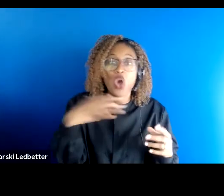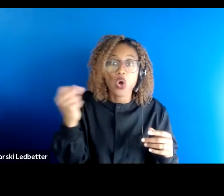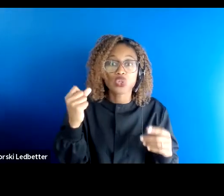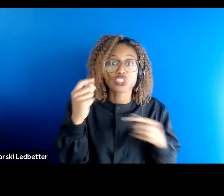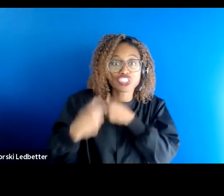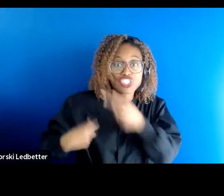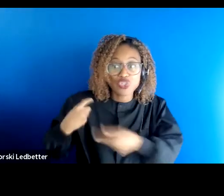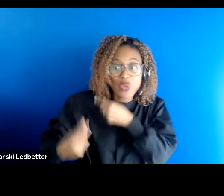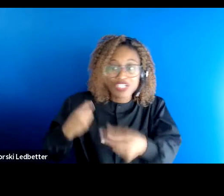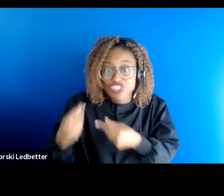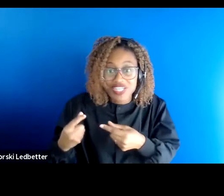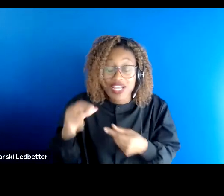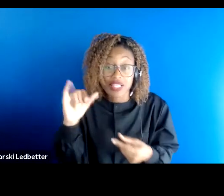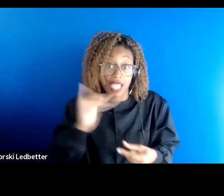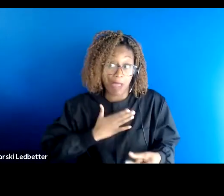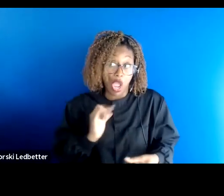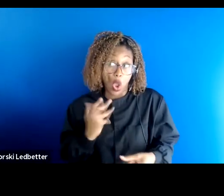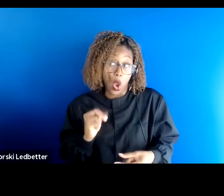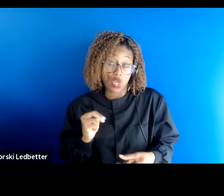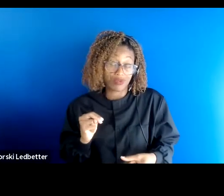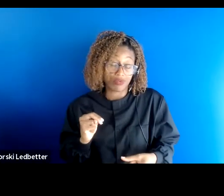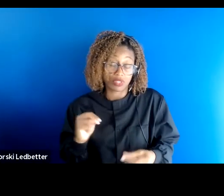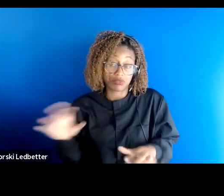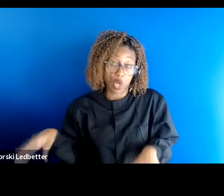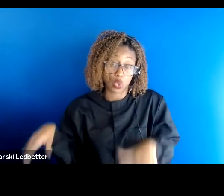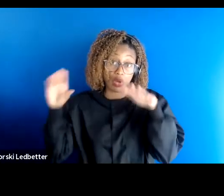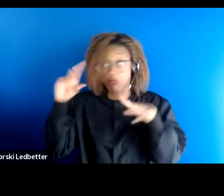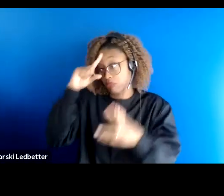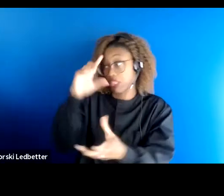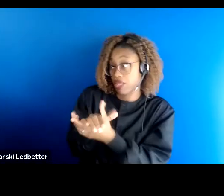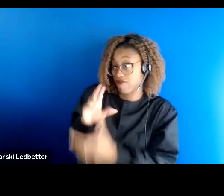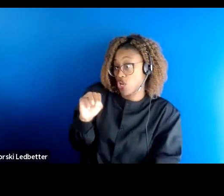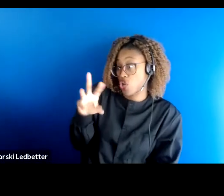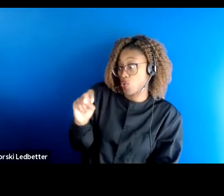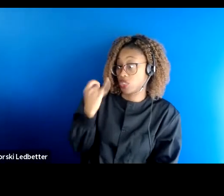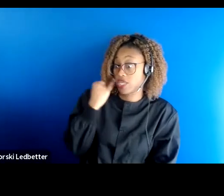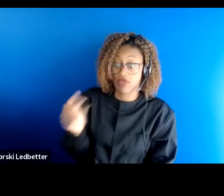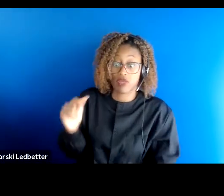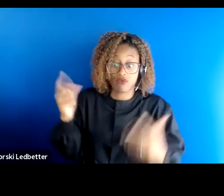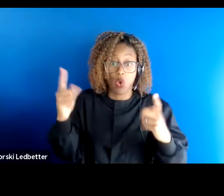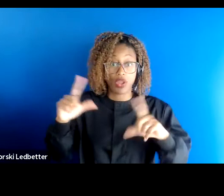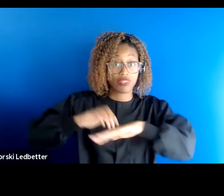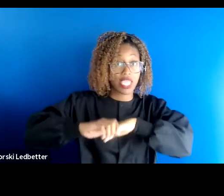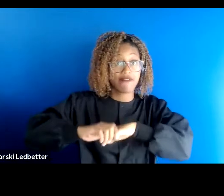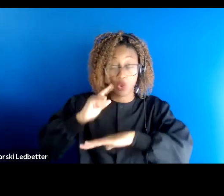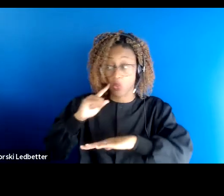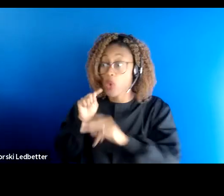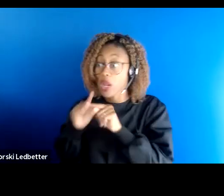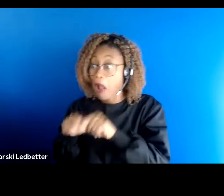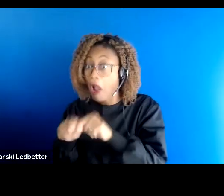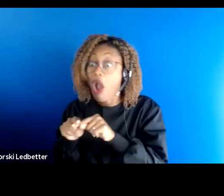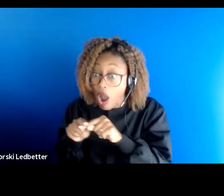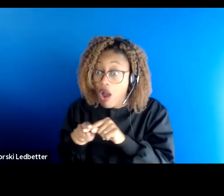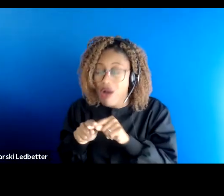own, were kind of brought up to believe the news as it came on the evening. So there used to be folks like